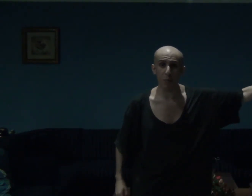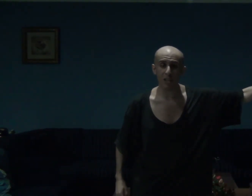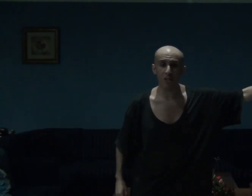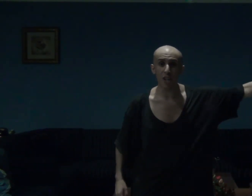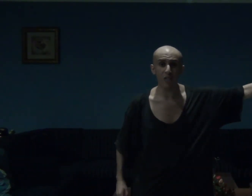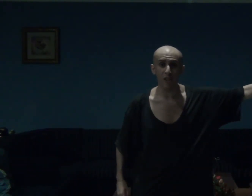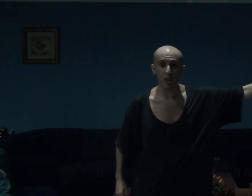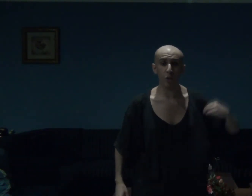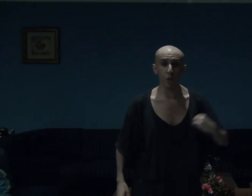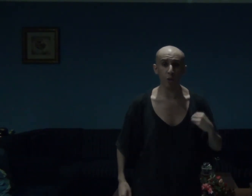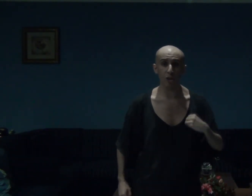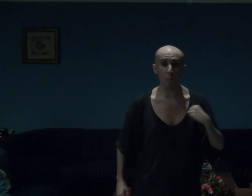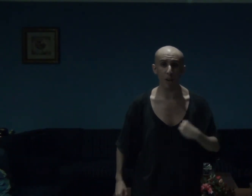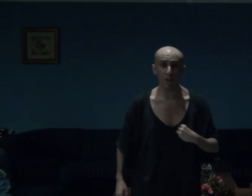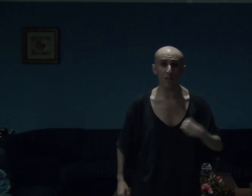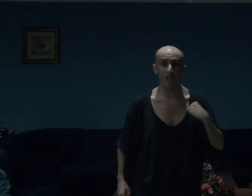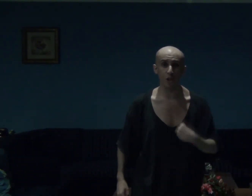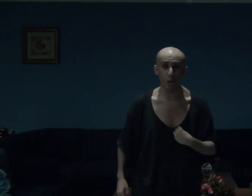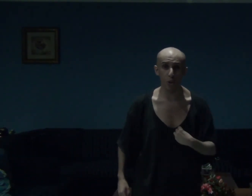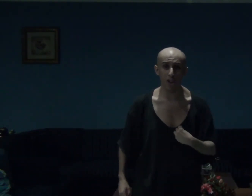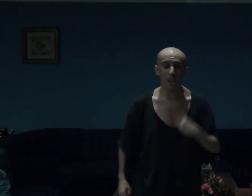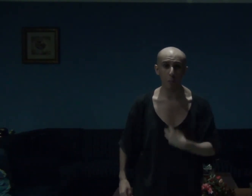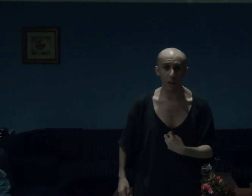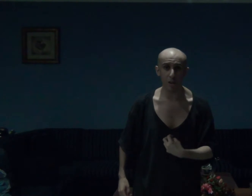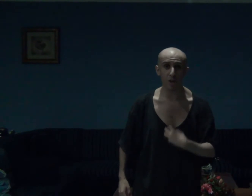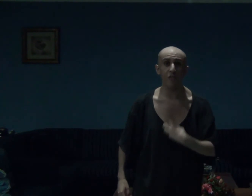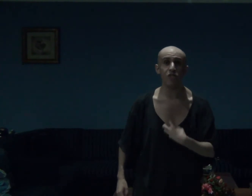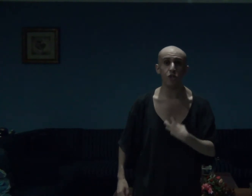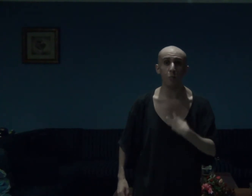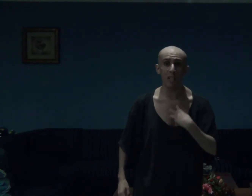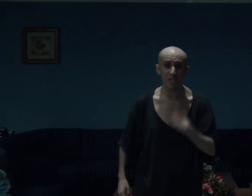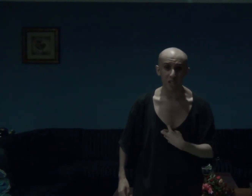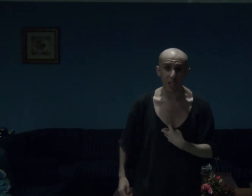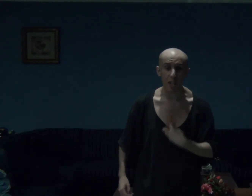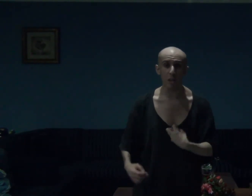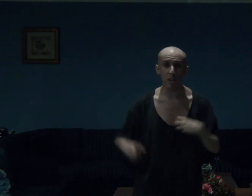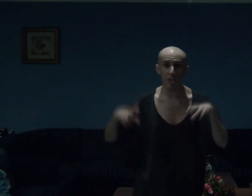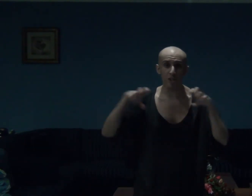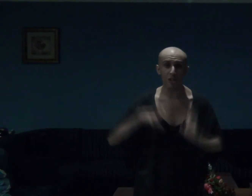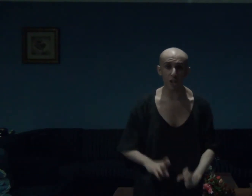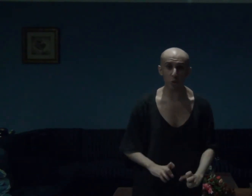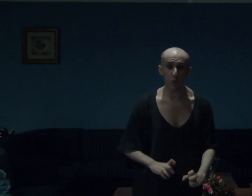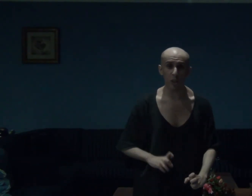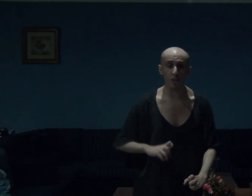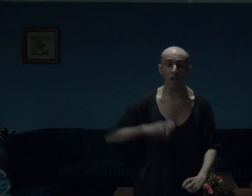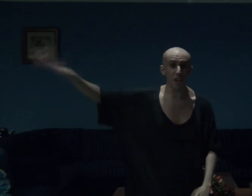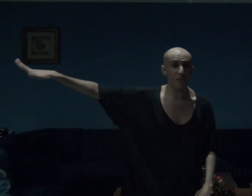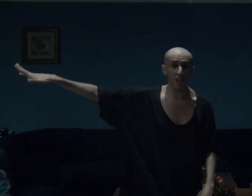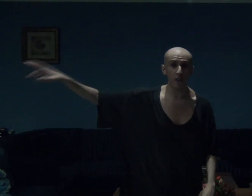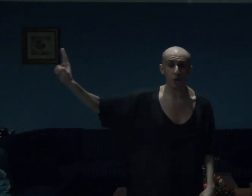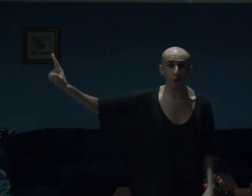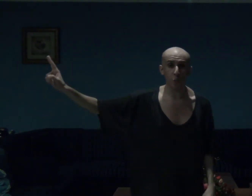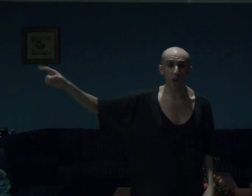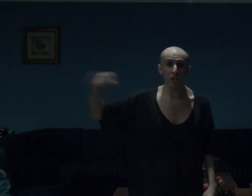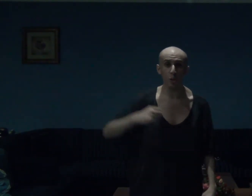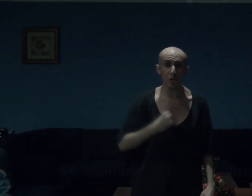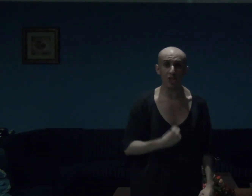but never to lose a part of his soul, a part of his humanity, because in this world never should one lose